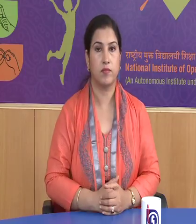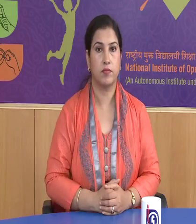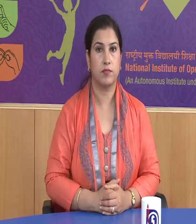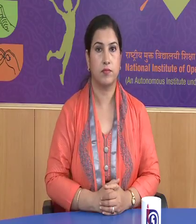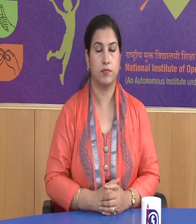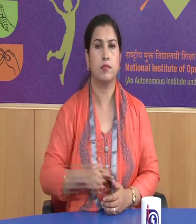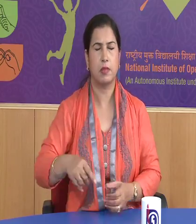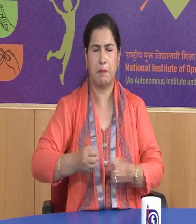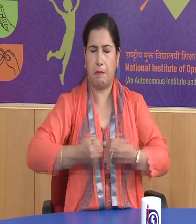Many times,